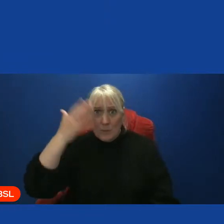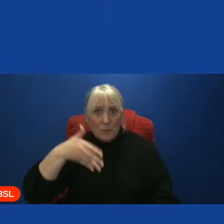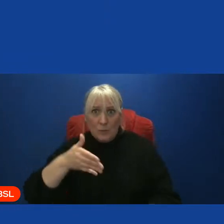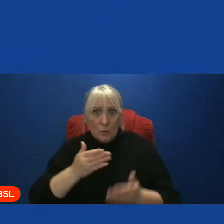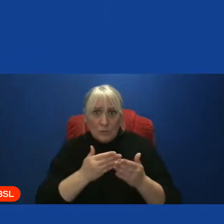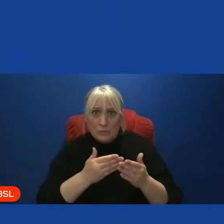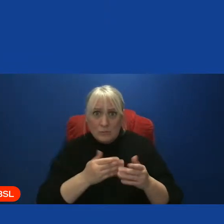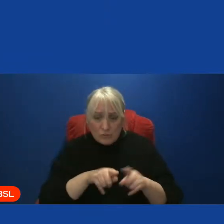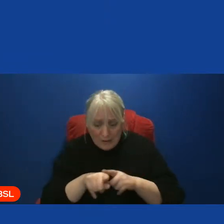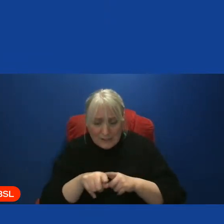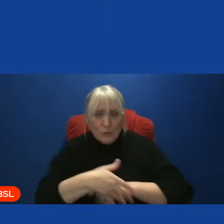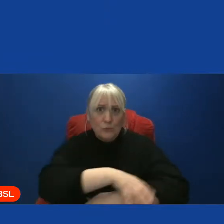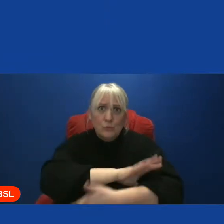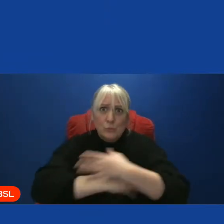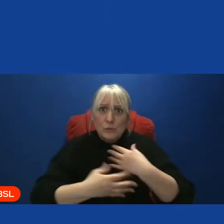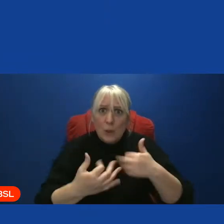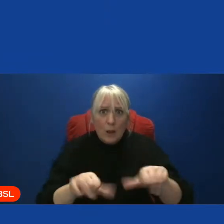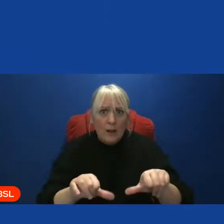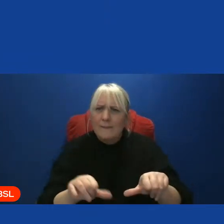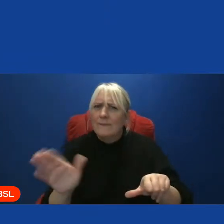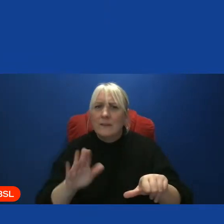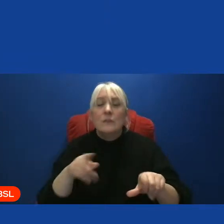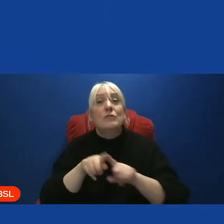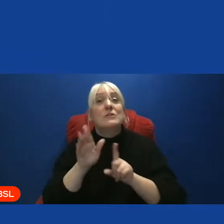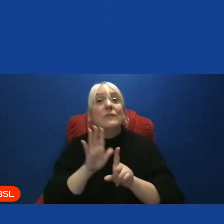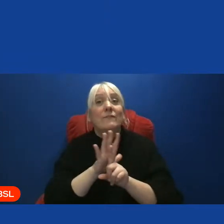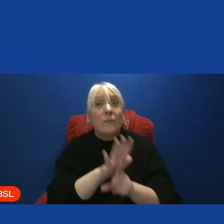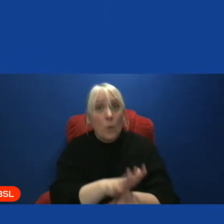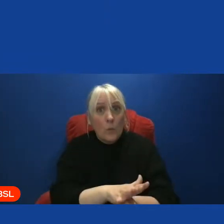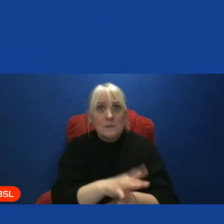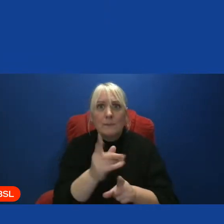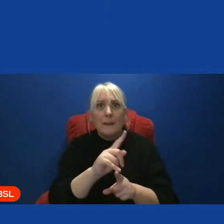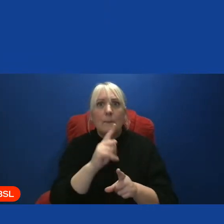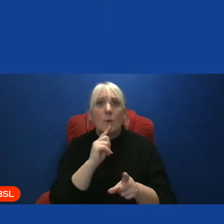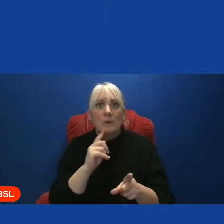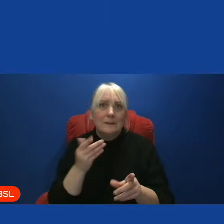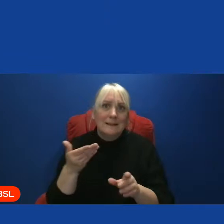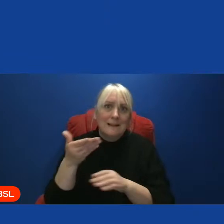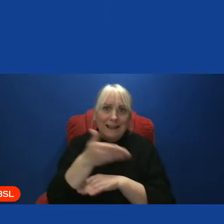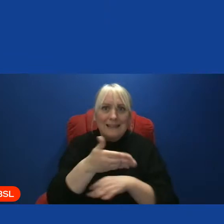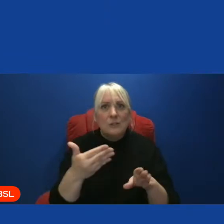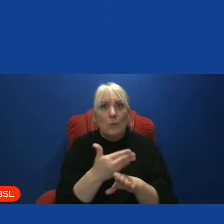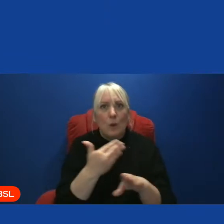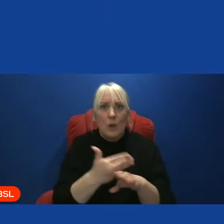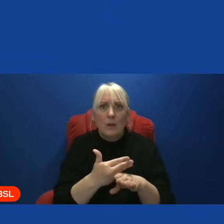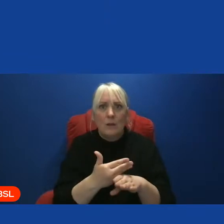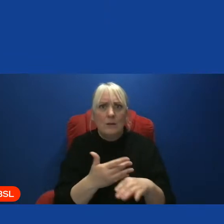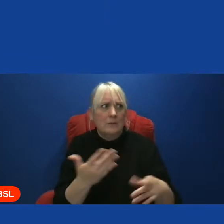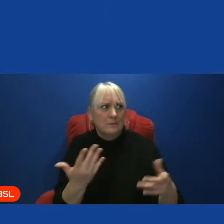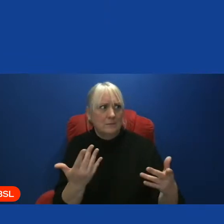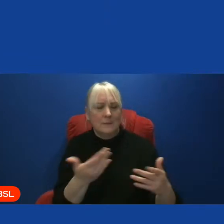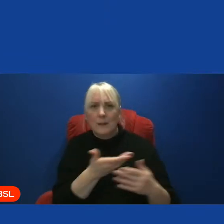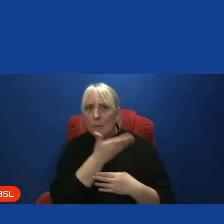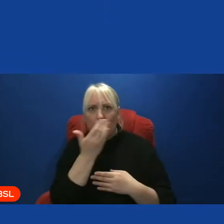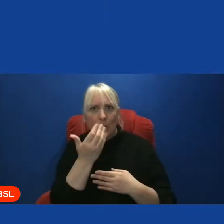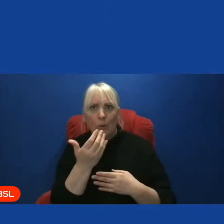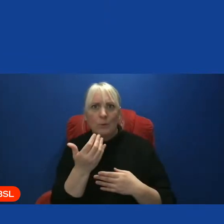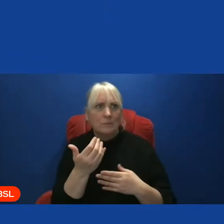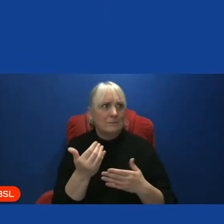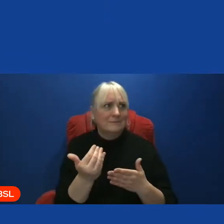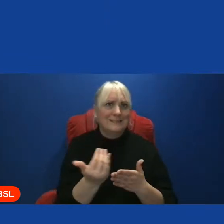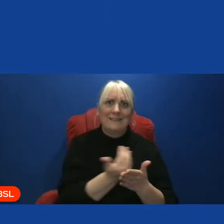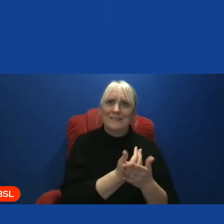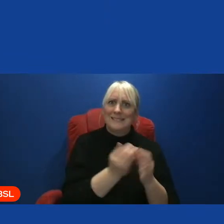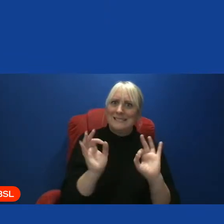on more pressure, forcing people into jobs that will make their health worse, while removing the safety nets that exist to protect them.